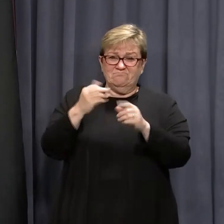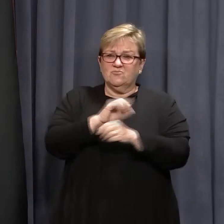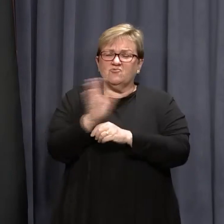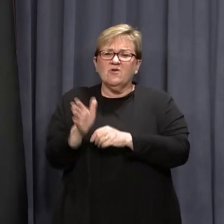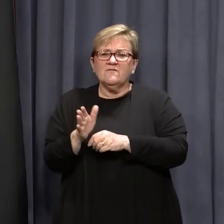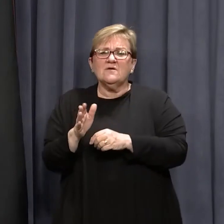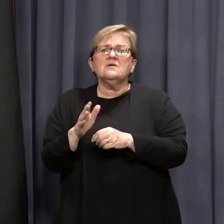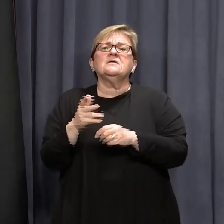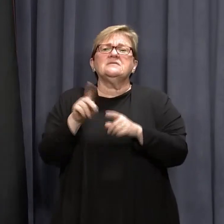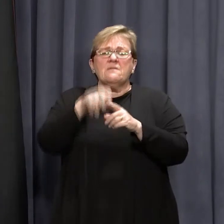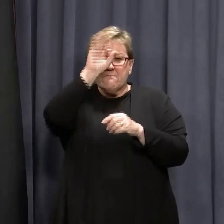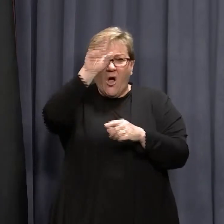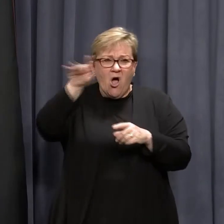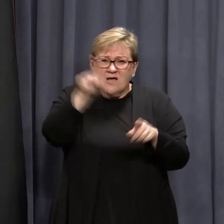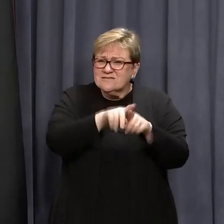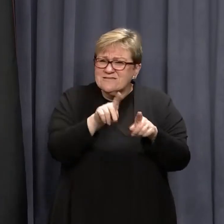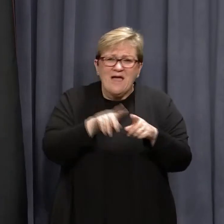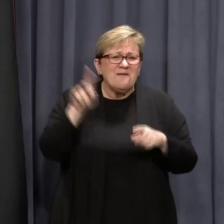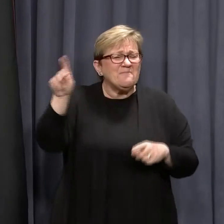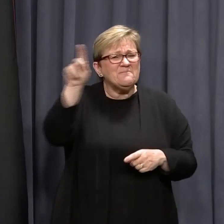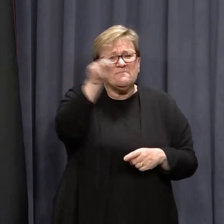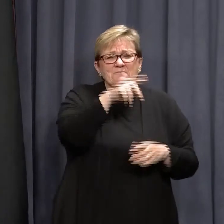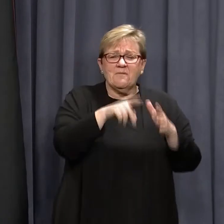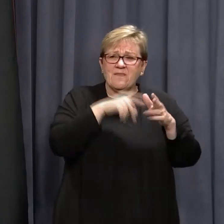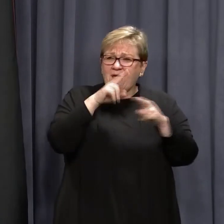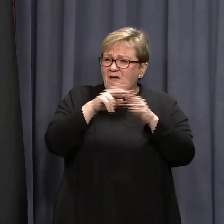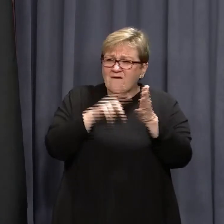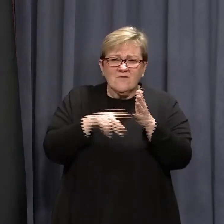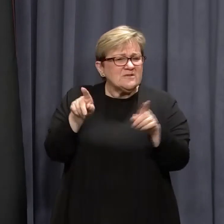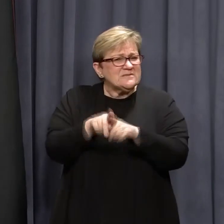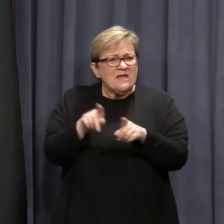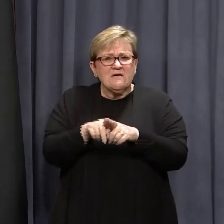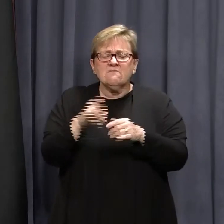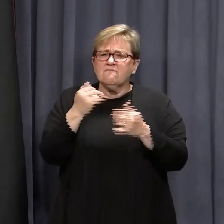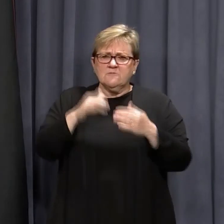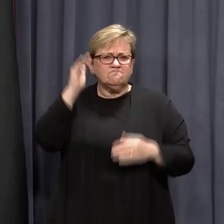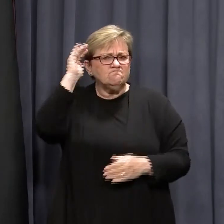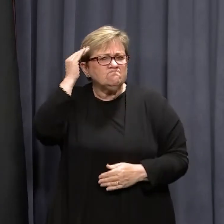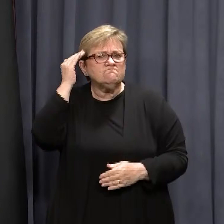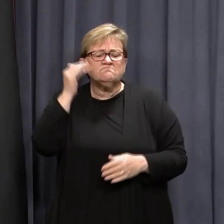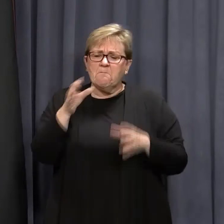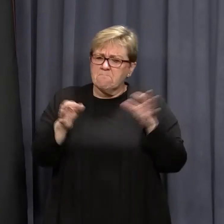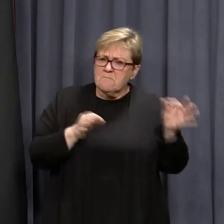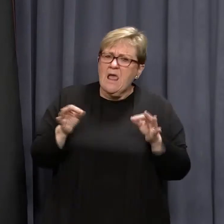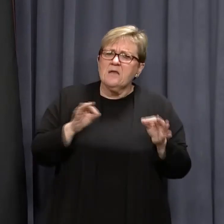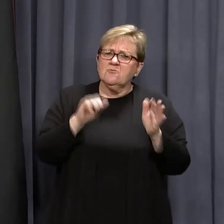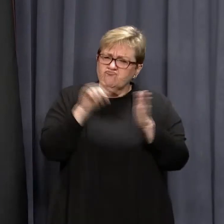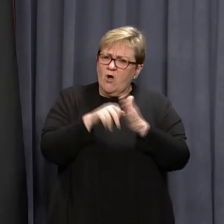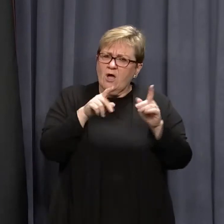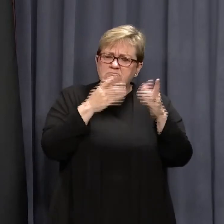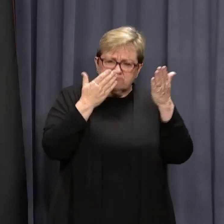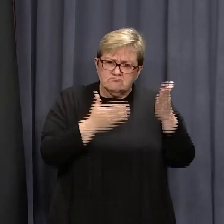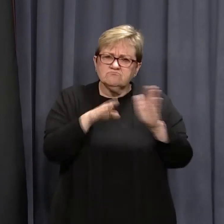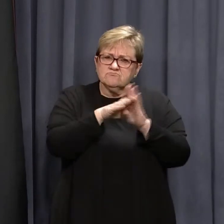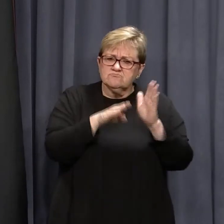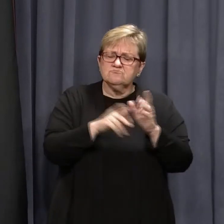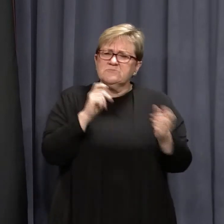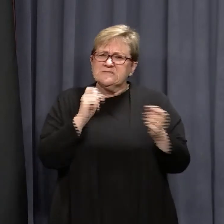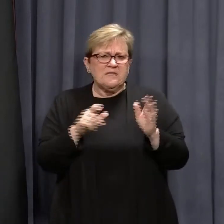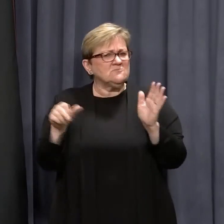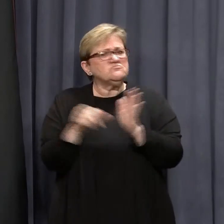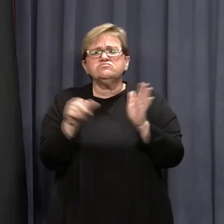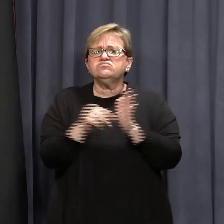The resource sector, amongst others, and indeed the AFL, they've been very diligent in their planning, their protocols, their testing regime,